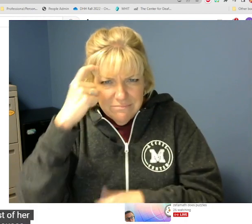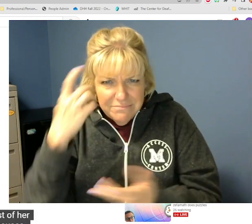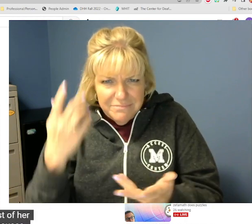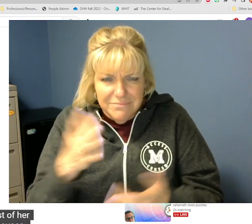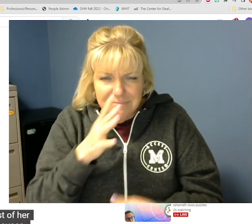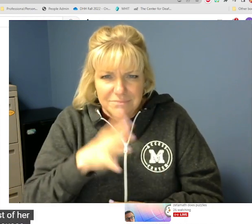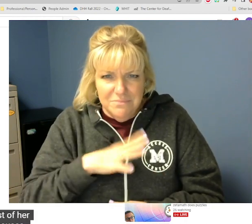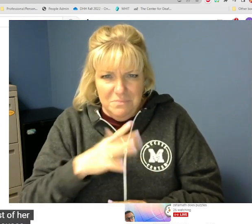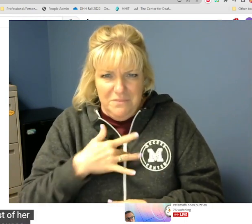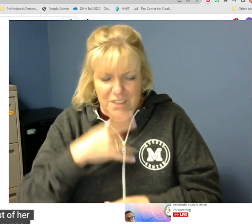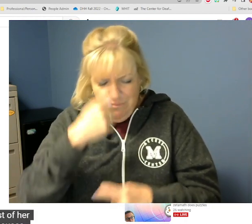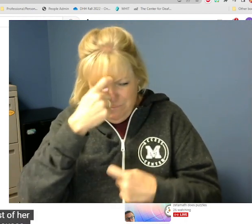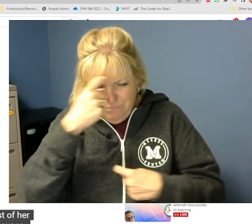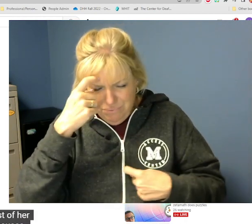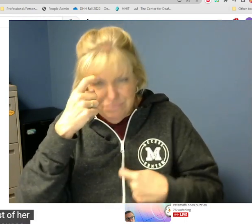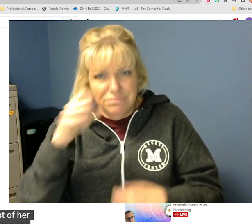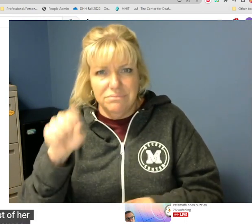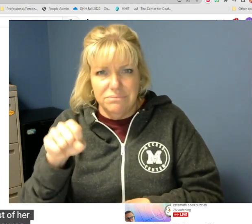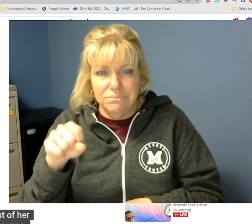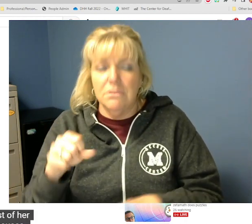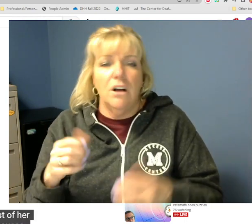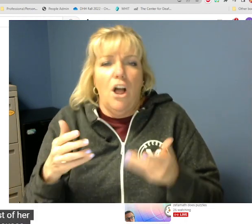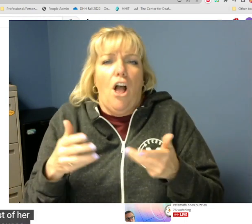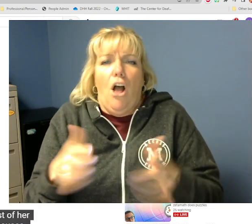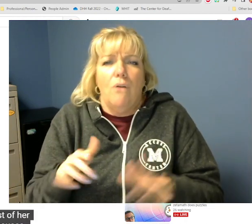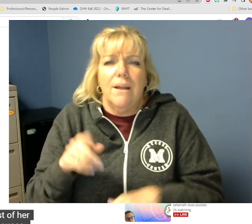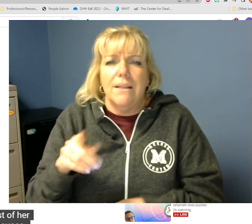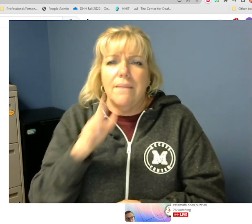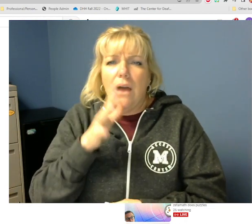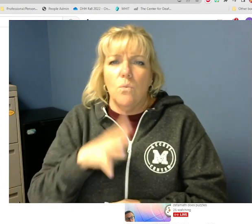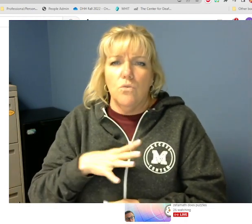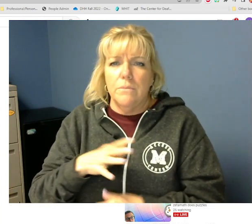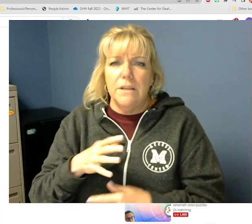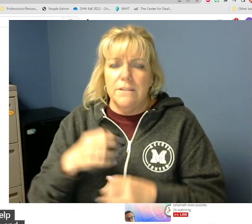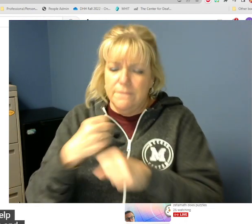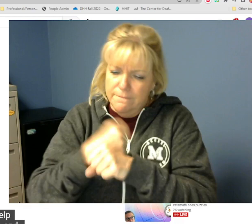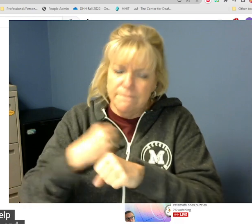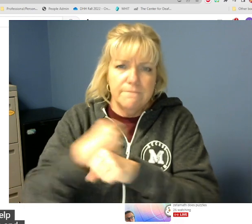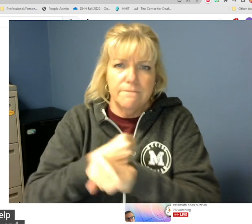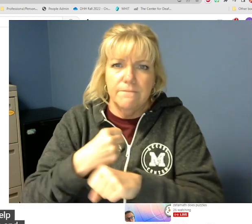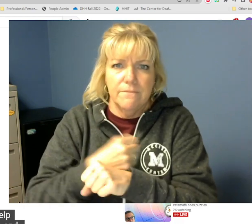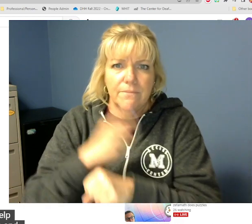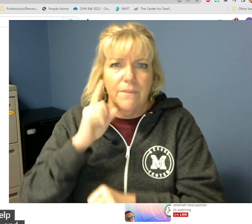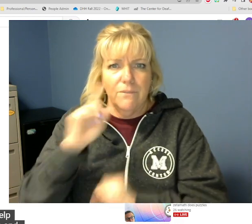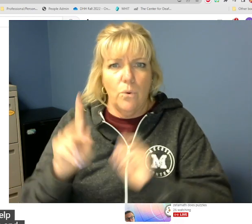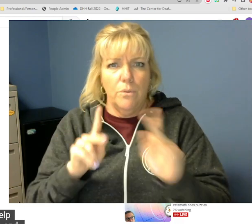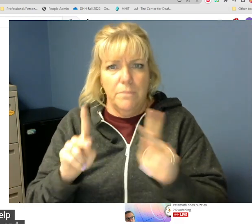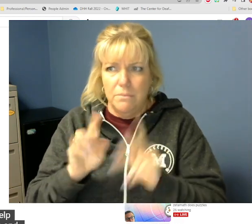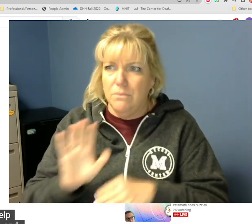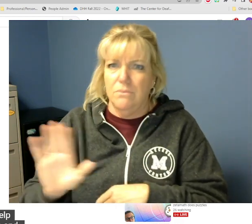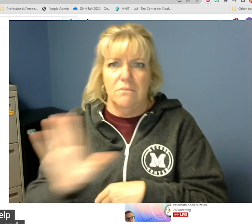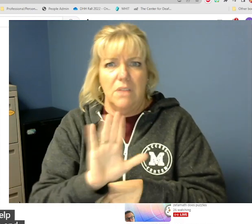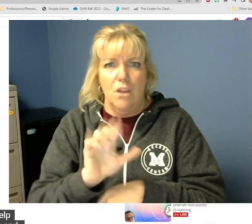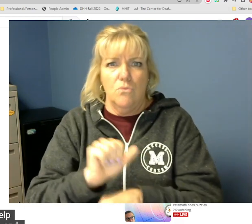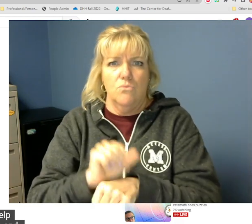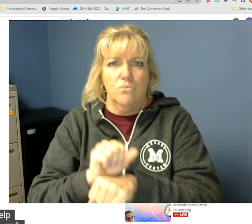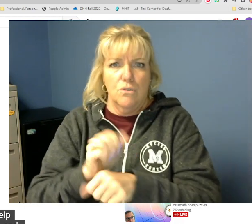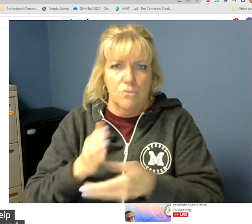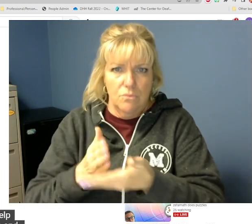rest of her life. And she'd already been active in causes like labor issues and causes to